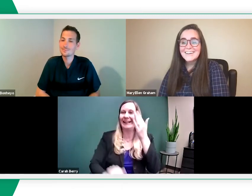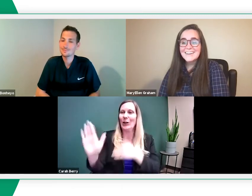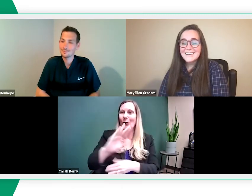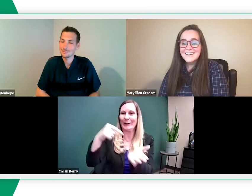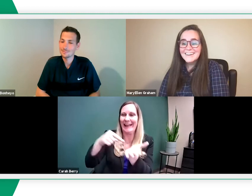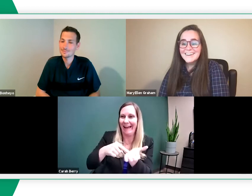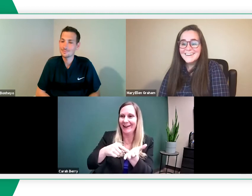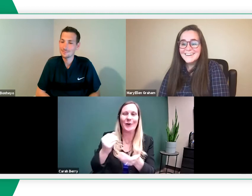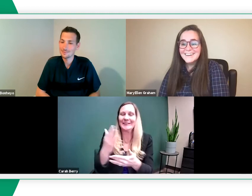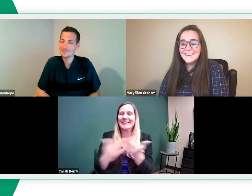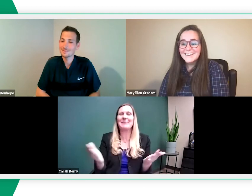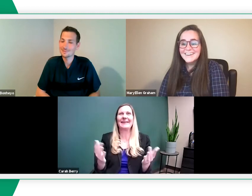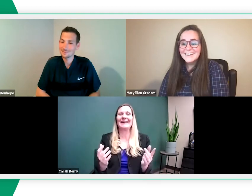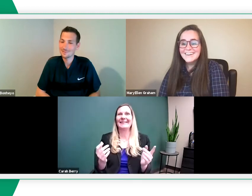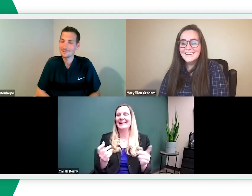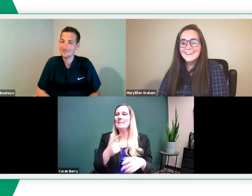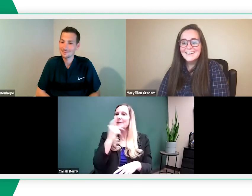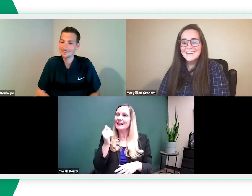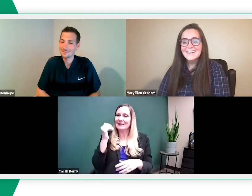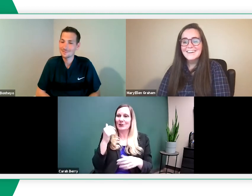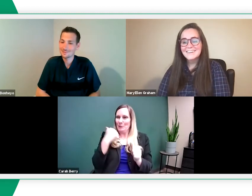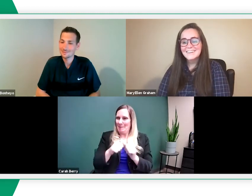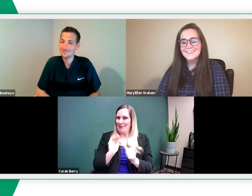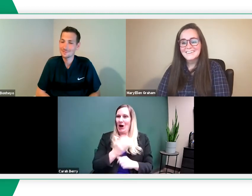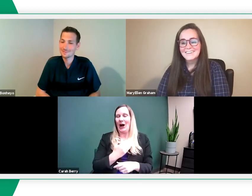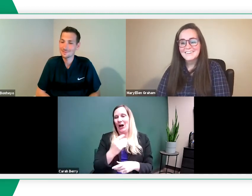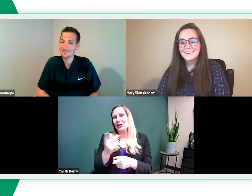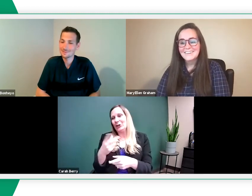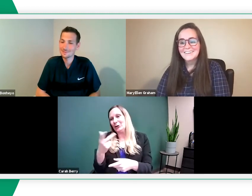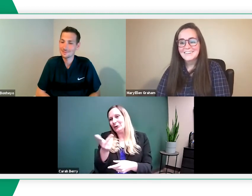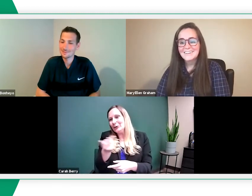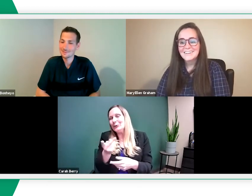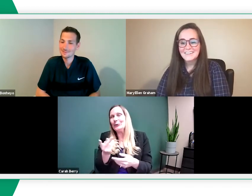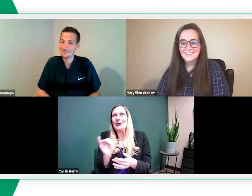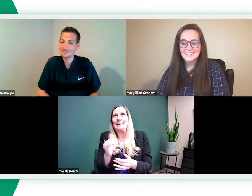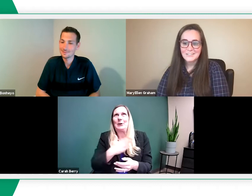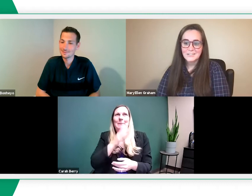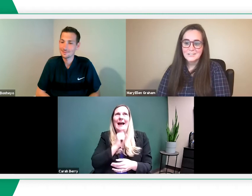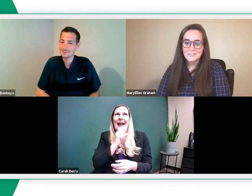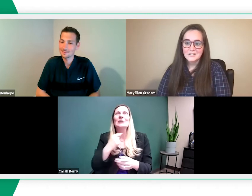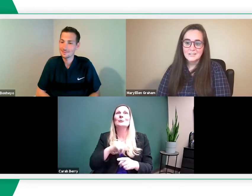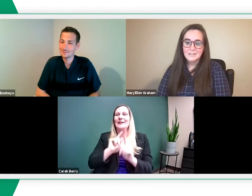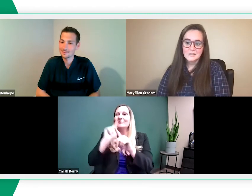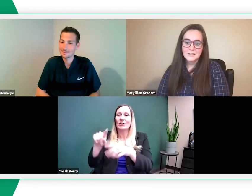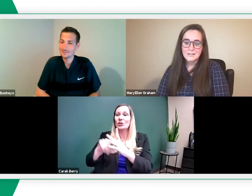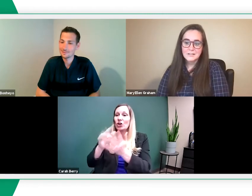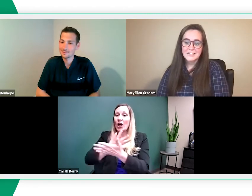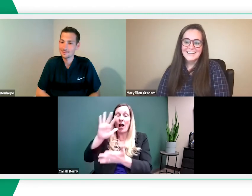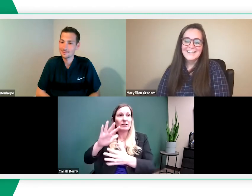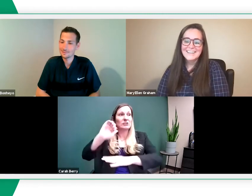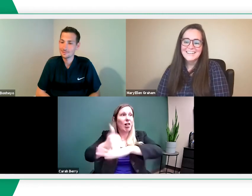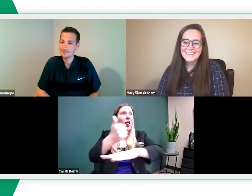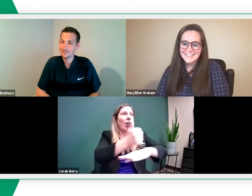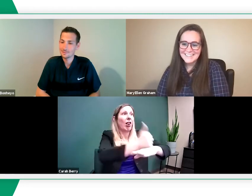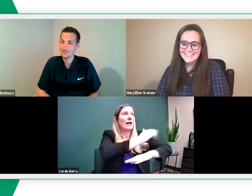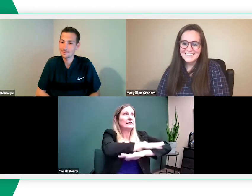T-shirt. To kind of, I guess, take off your balance or something like that. But I remember it's like when you were